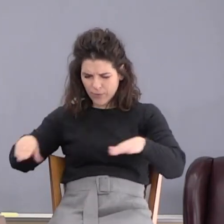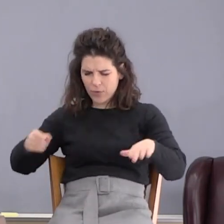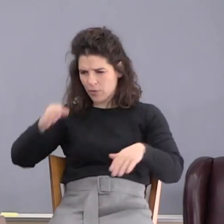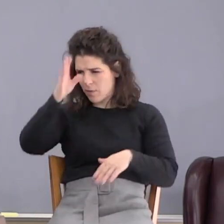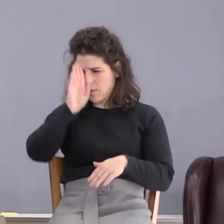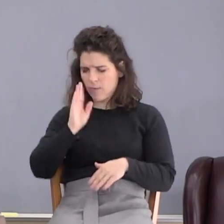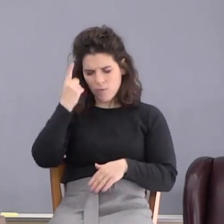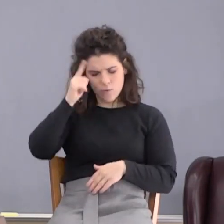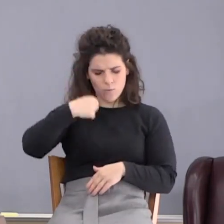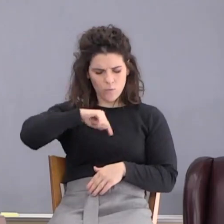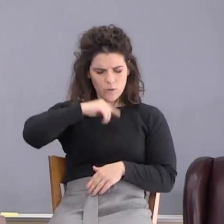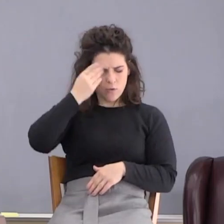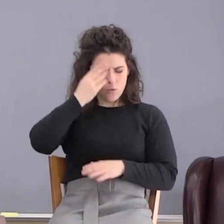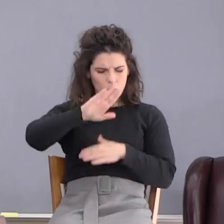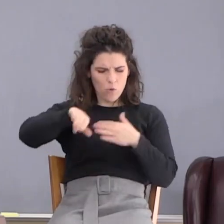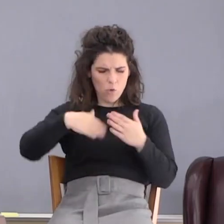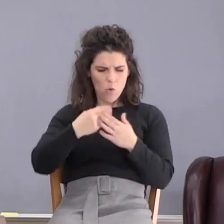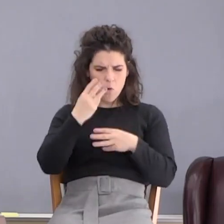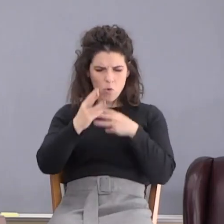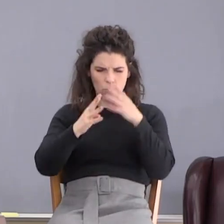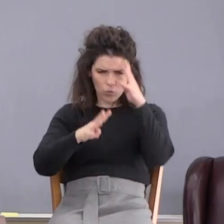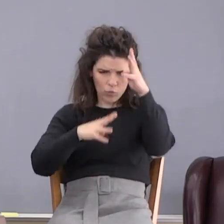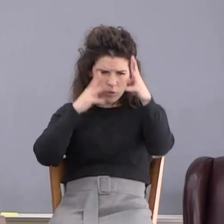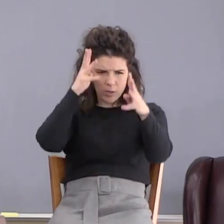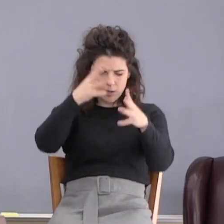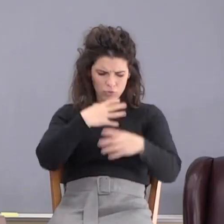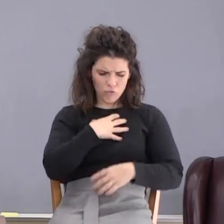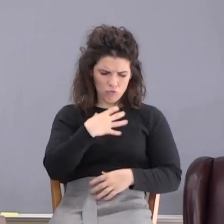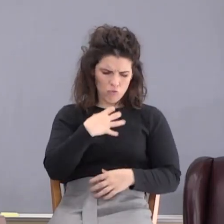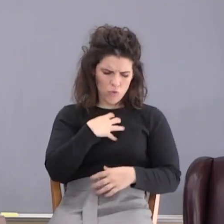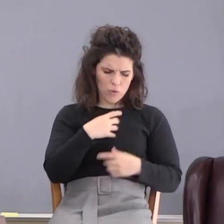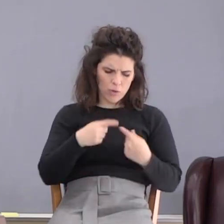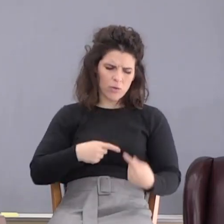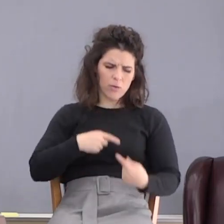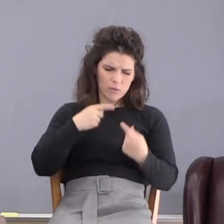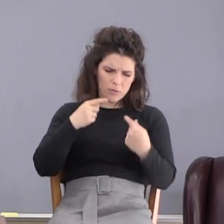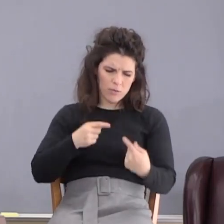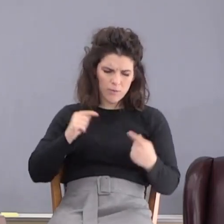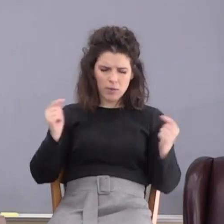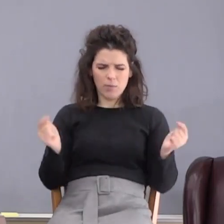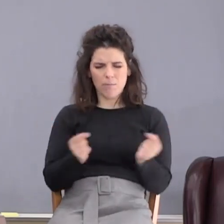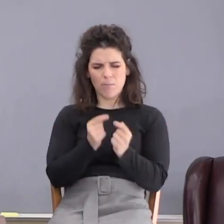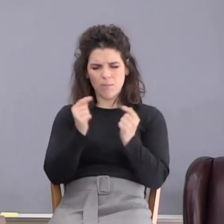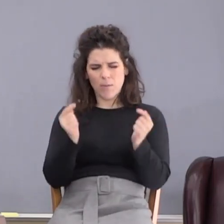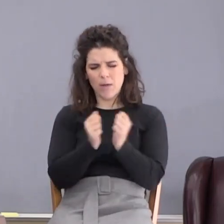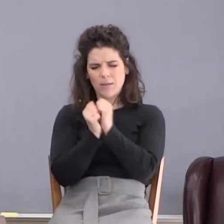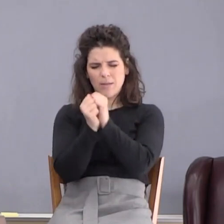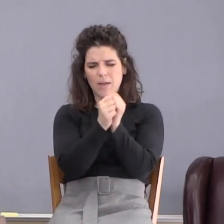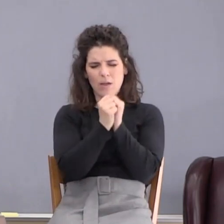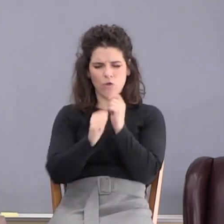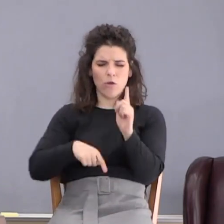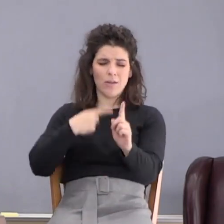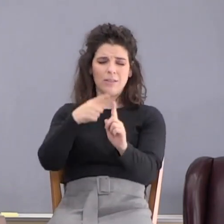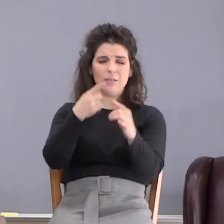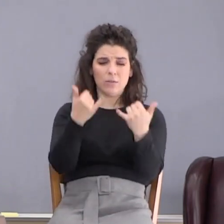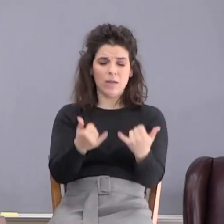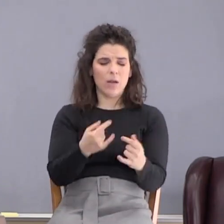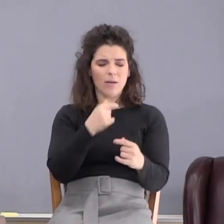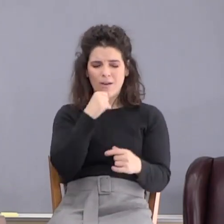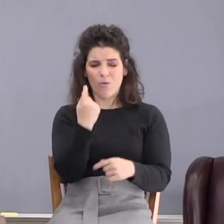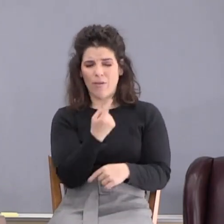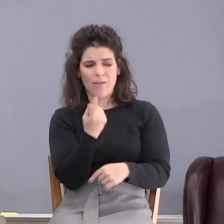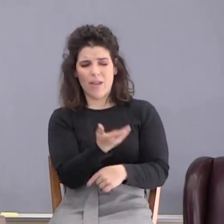whole creation groaneth and travaileth in pain together until now, and not only they, but ourselves also,